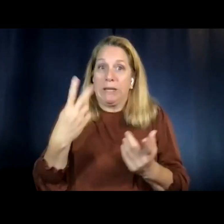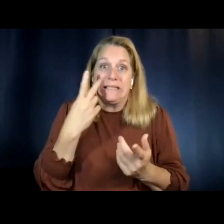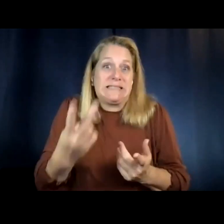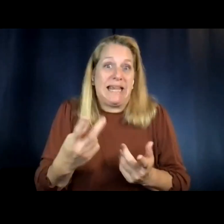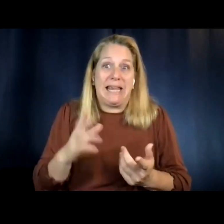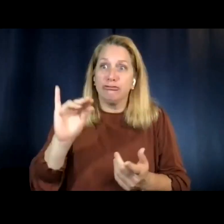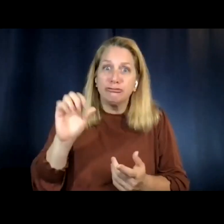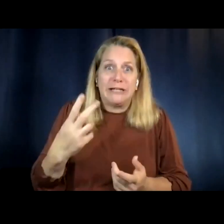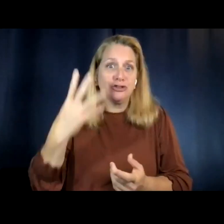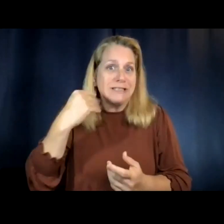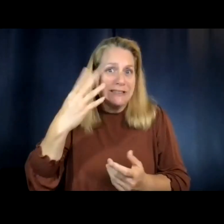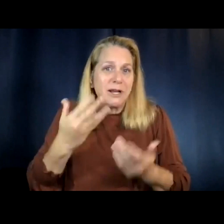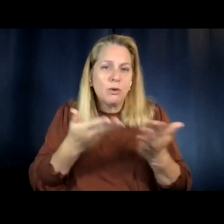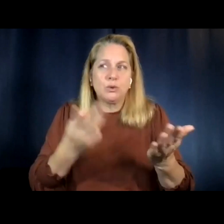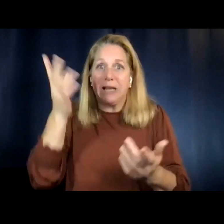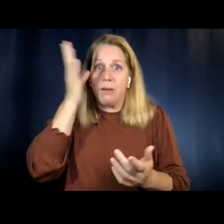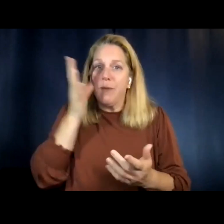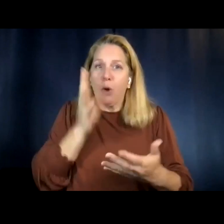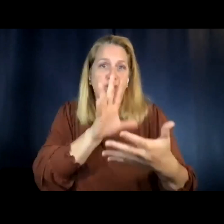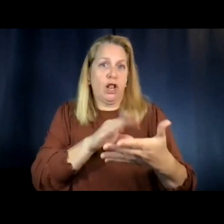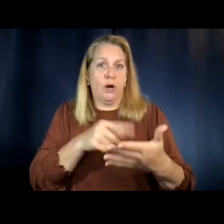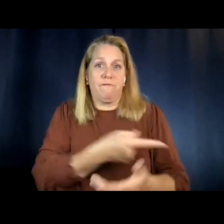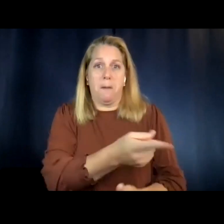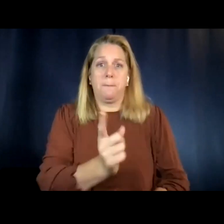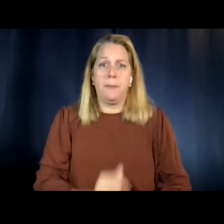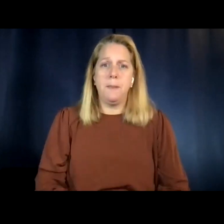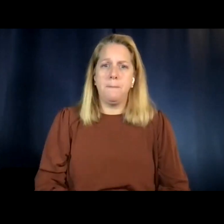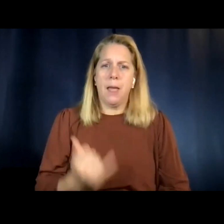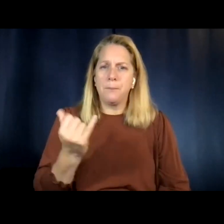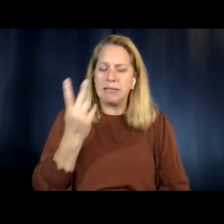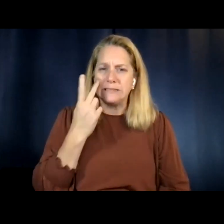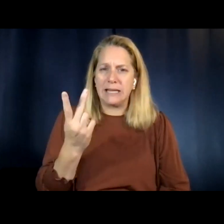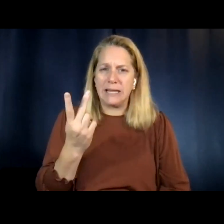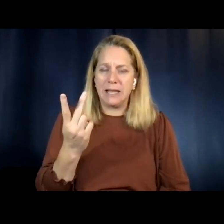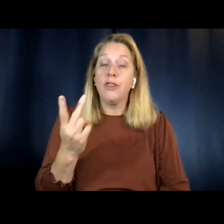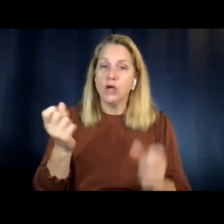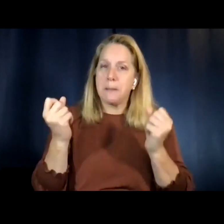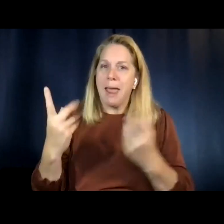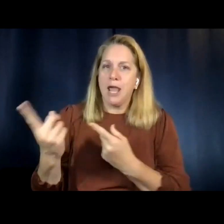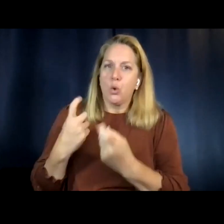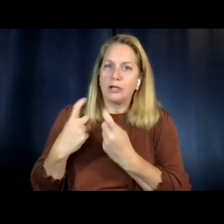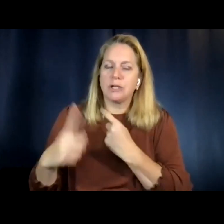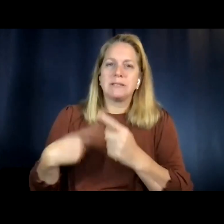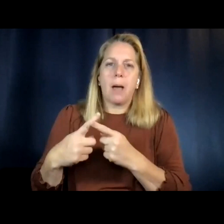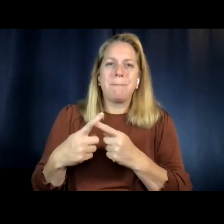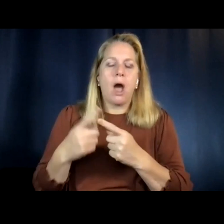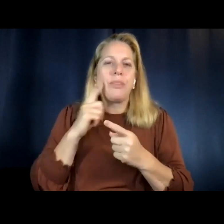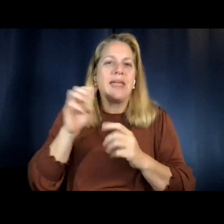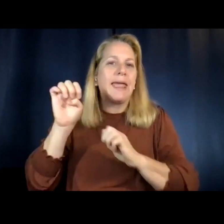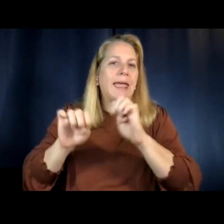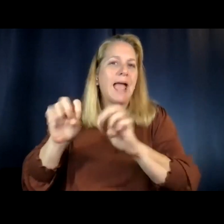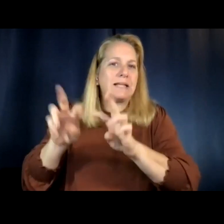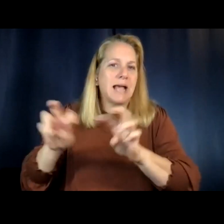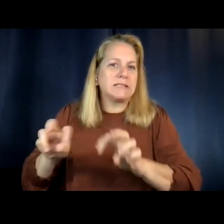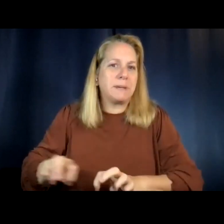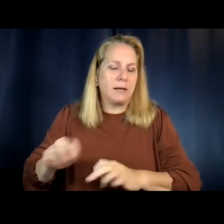from. So let's see, let me see the other, there's a lot of questions about assessments,